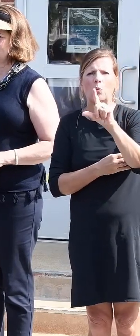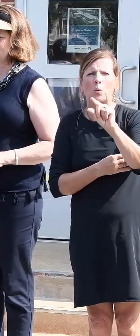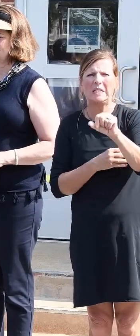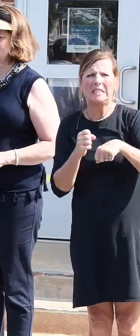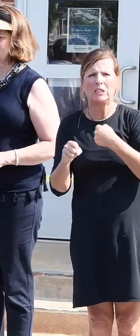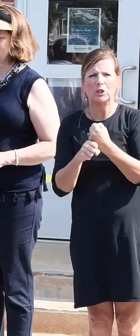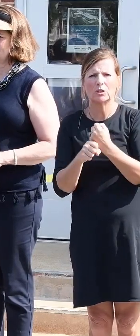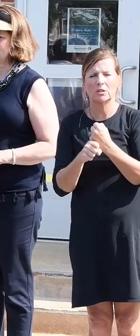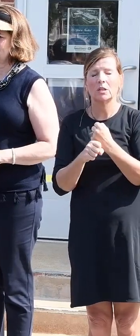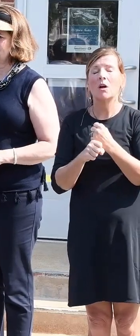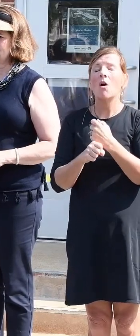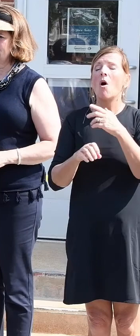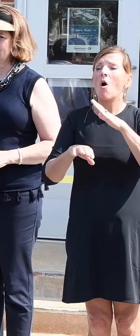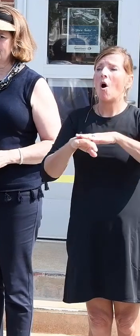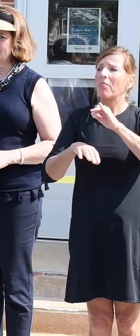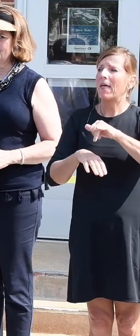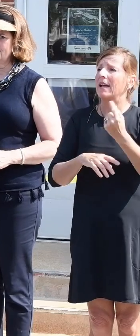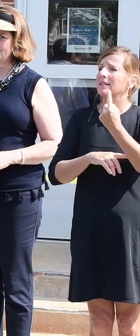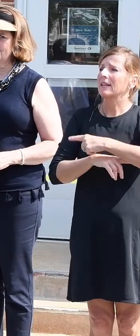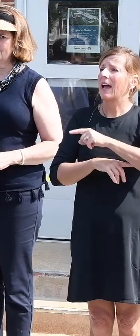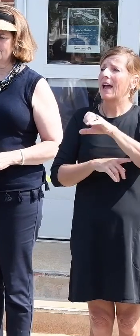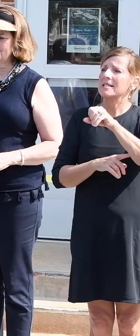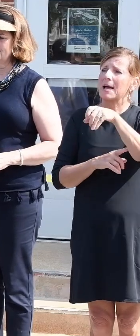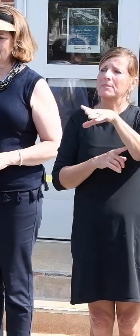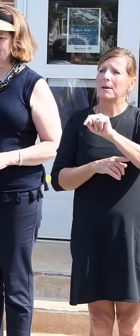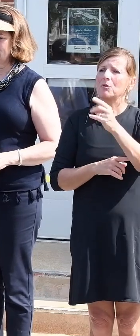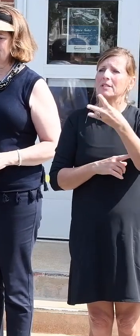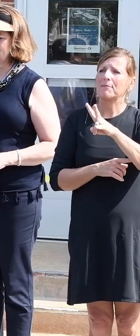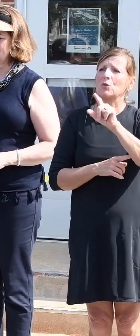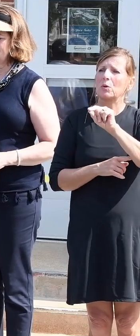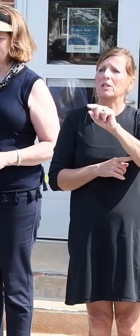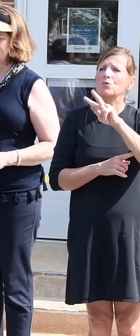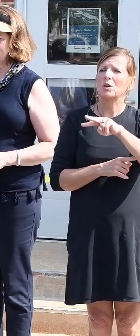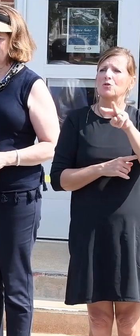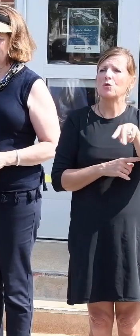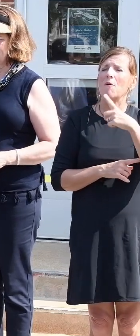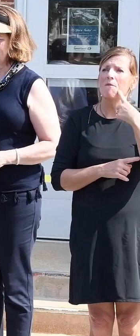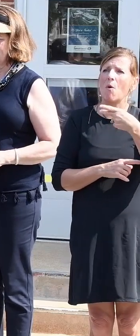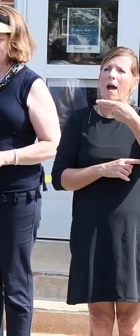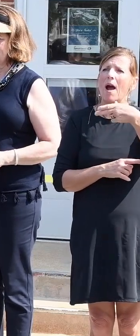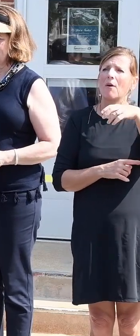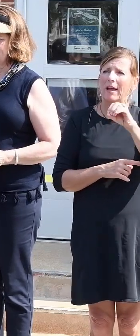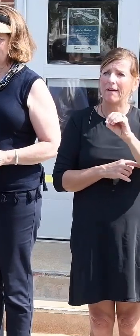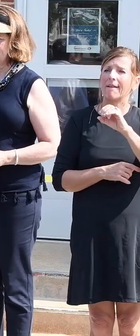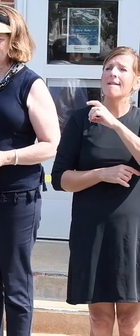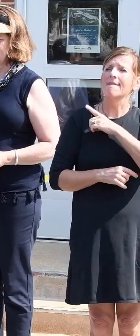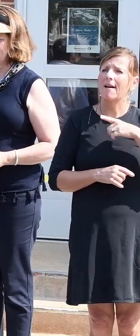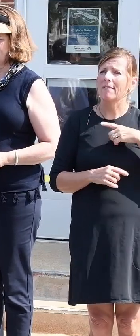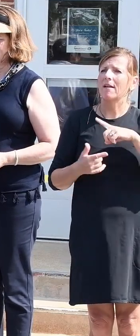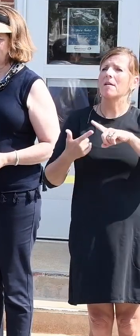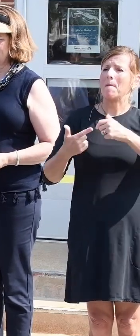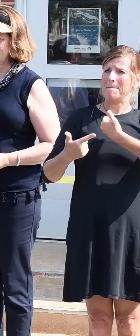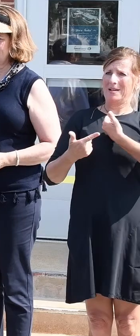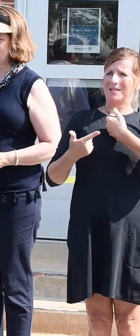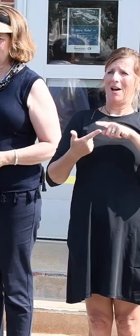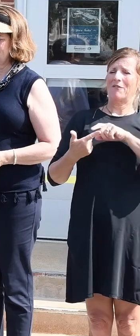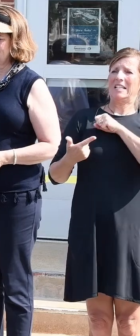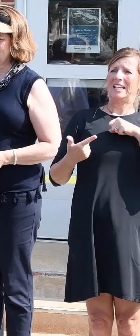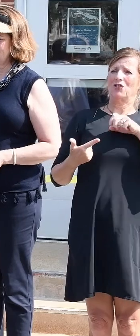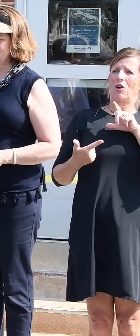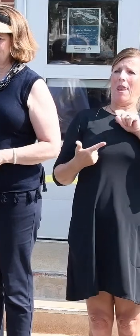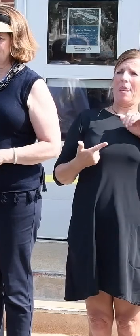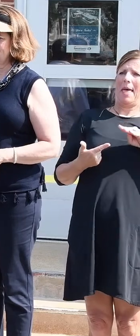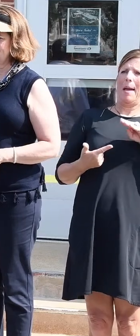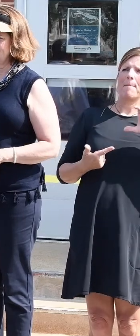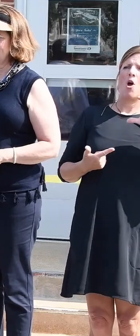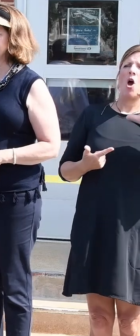years. Presented on this 17th day of September 2022 on behalf of the Howard County delegation, myself, Senator Lamb, House Chair Delegate